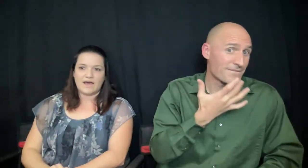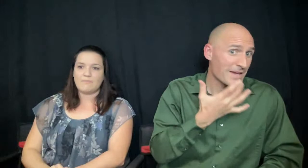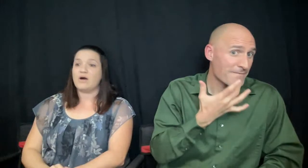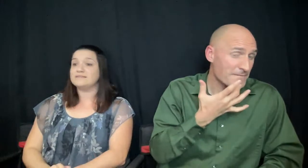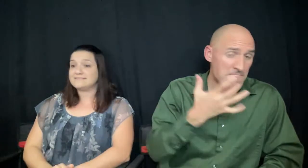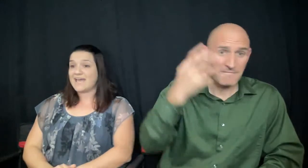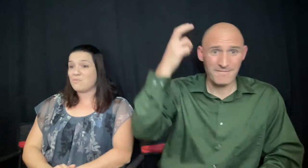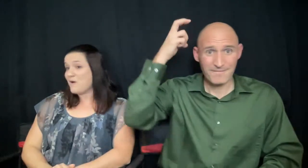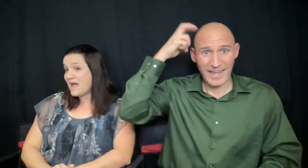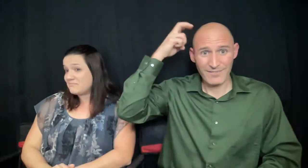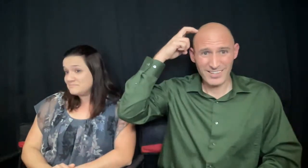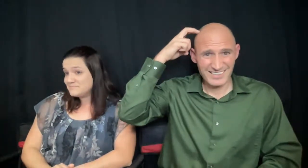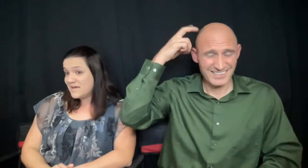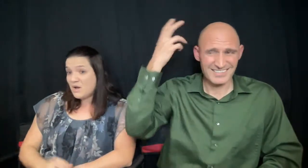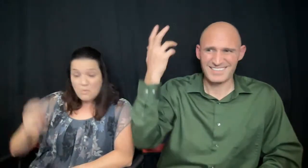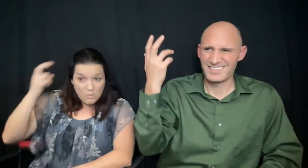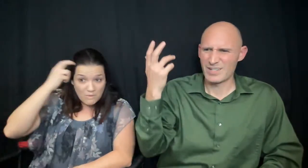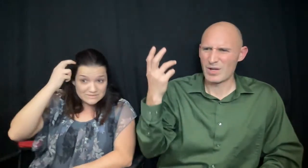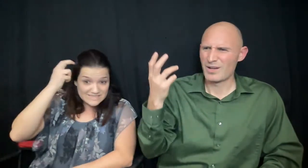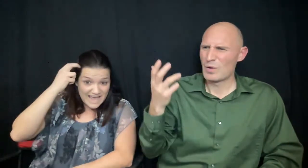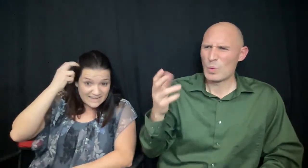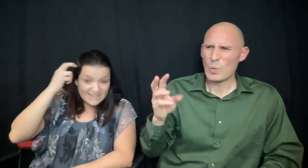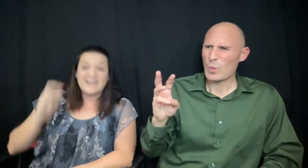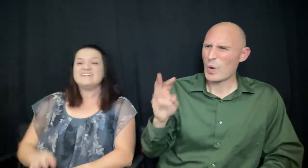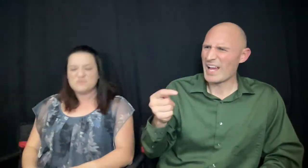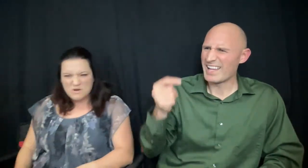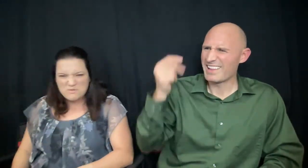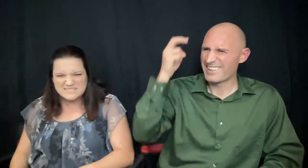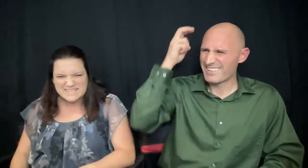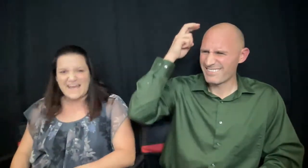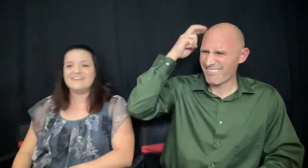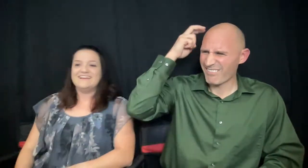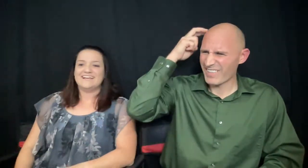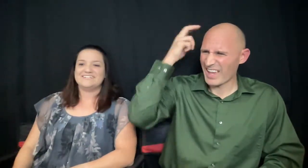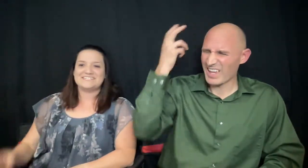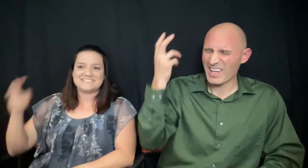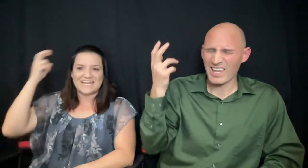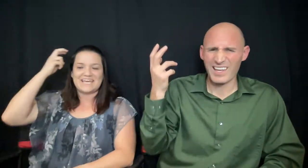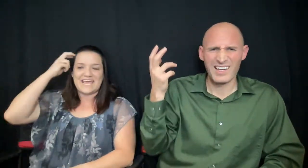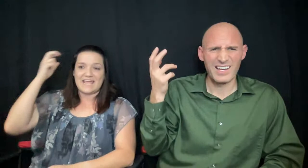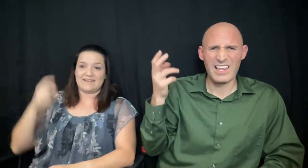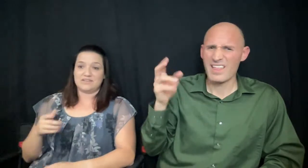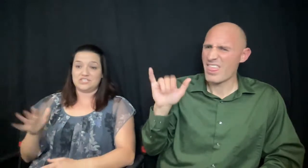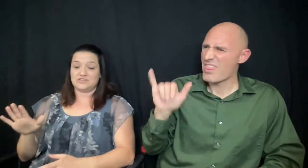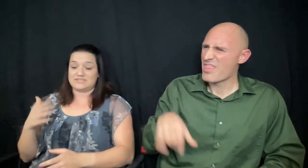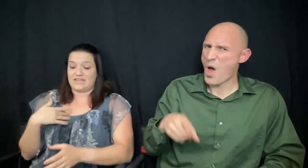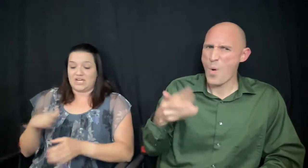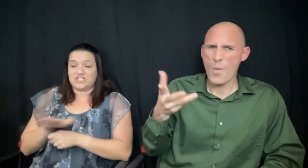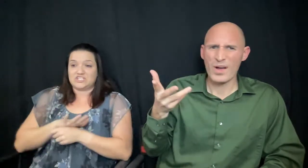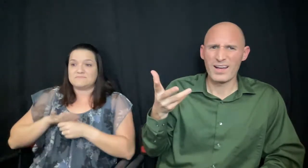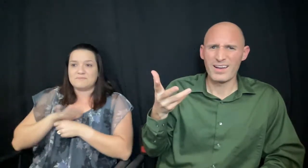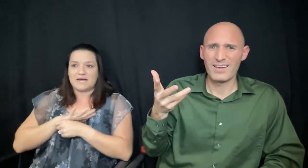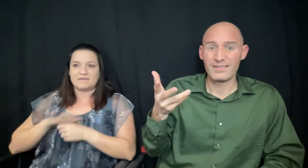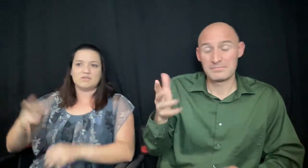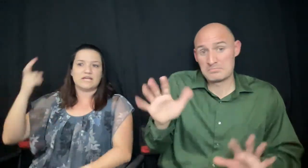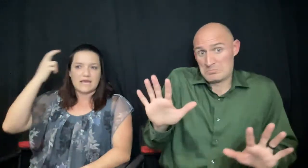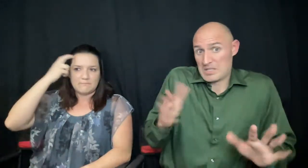I'm all, say what? What was that? I said, what was that? And she's like, and she goes, now that could have just been in my community, but